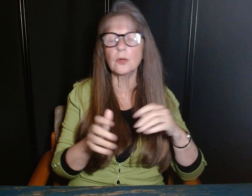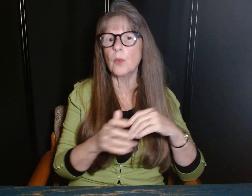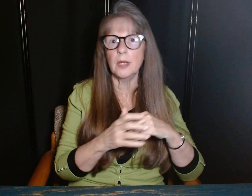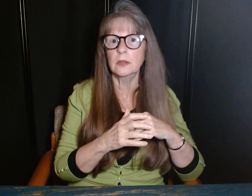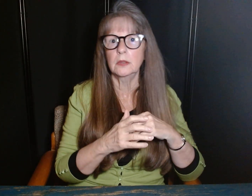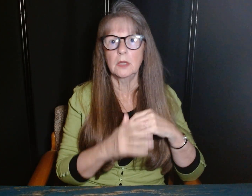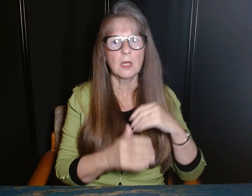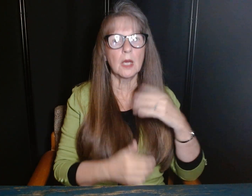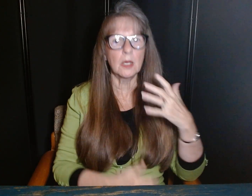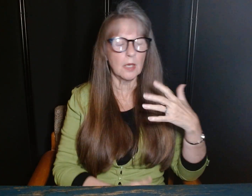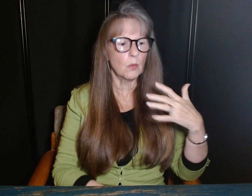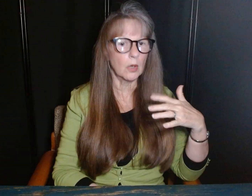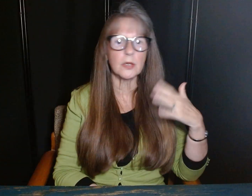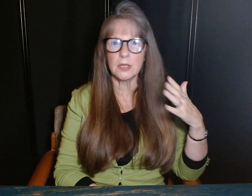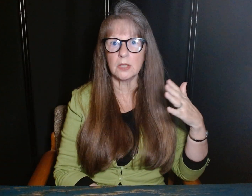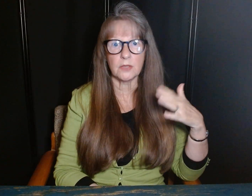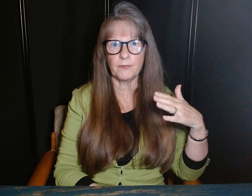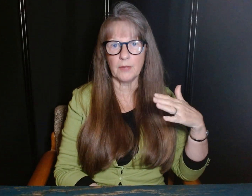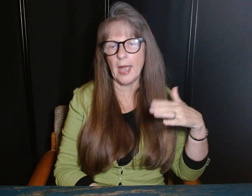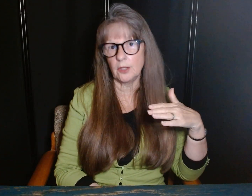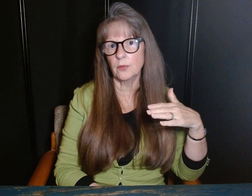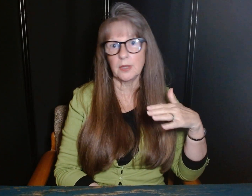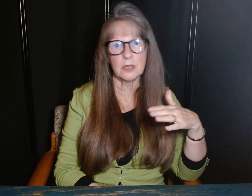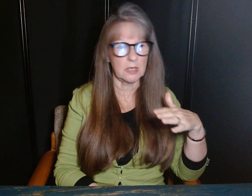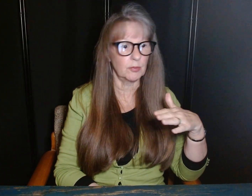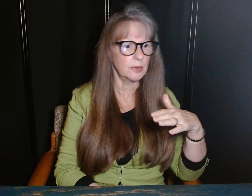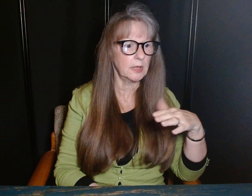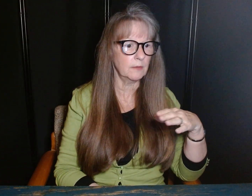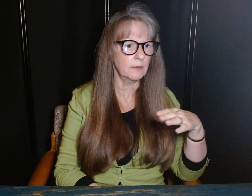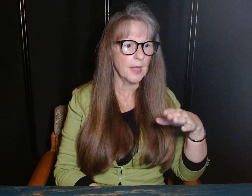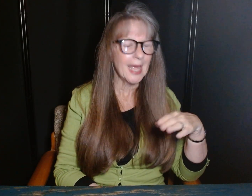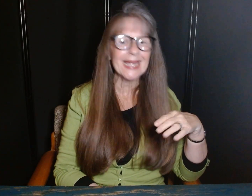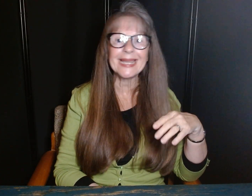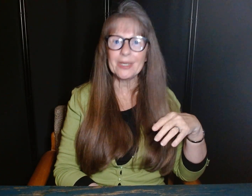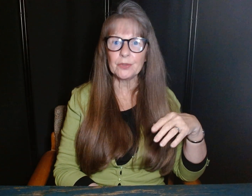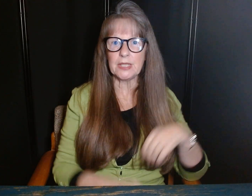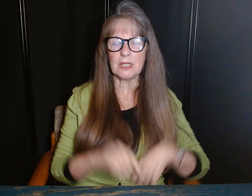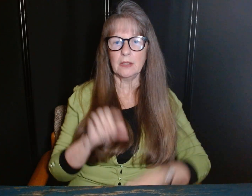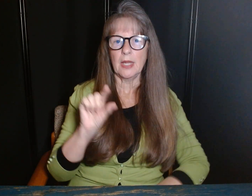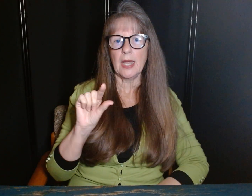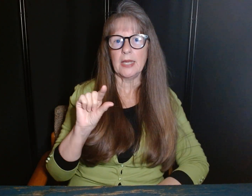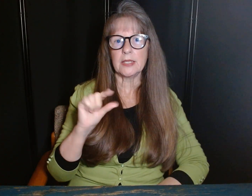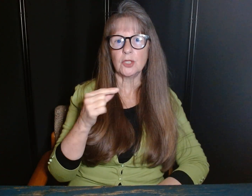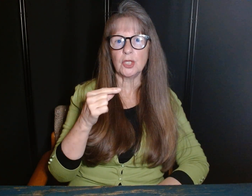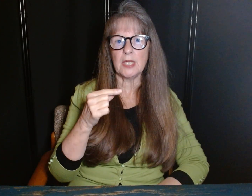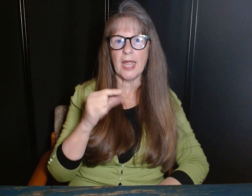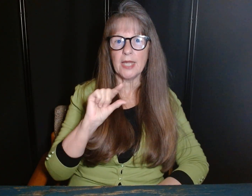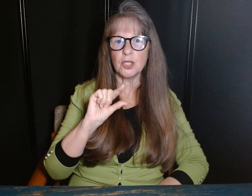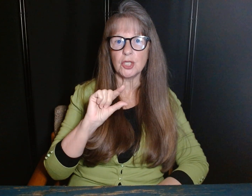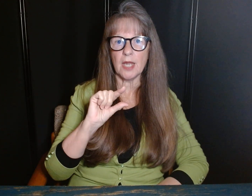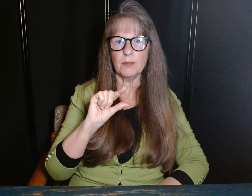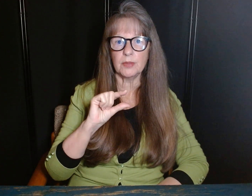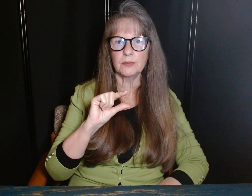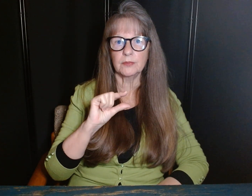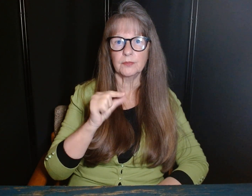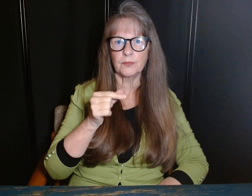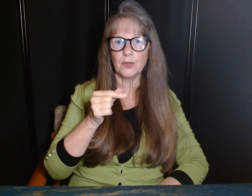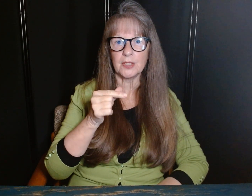one. It works and it's accurate conceptually. Guilty. It's a G hand shape. You can see